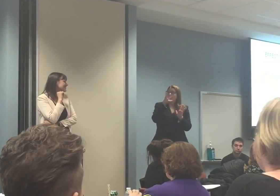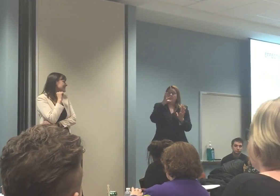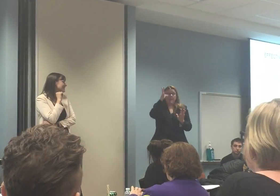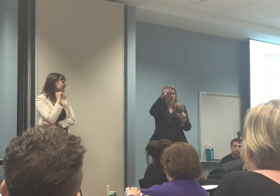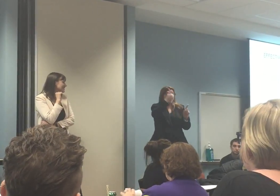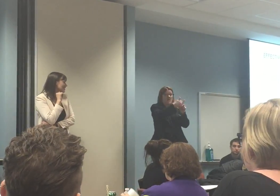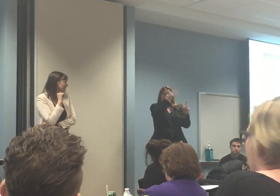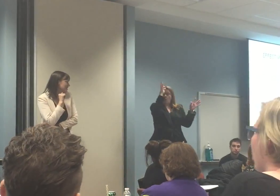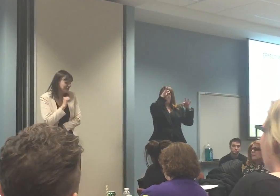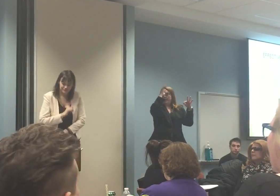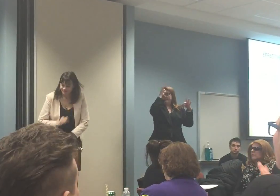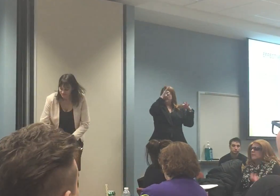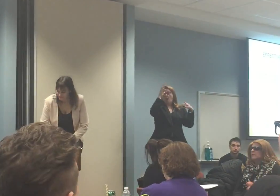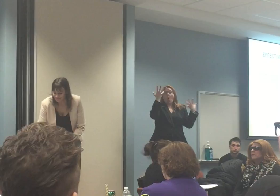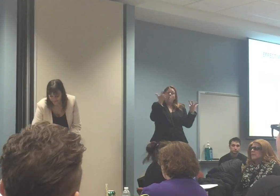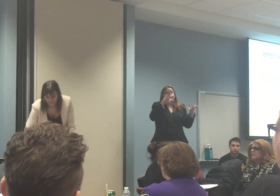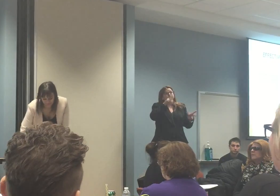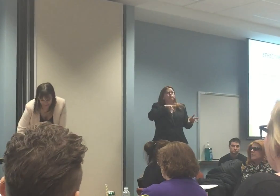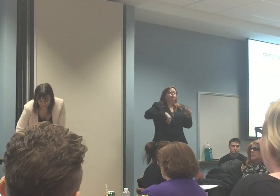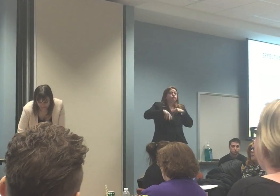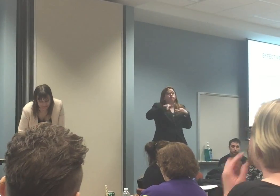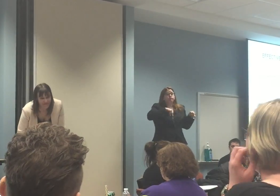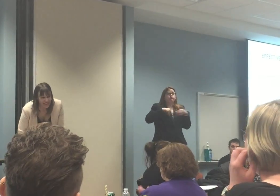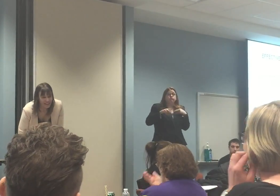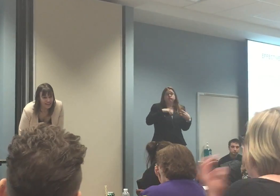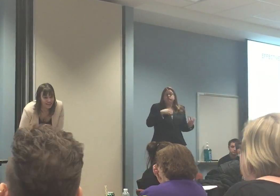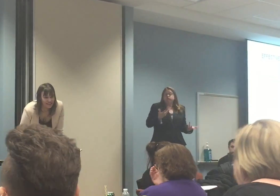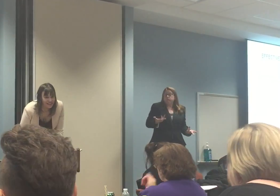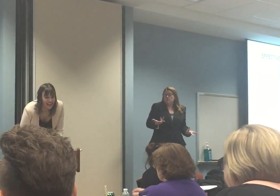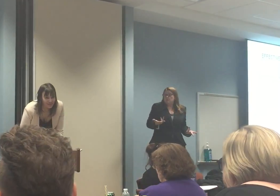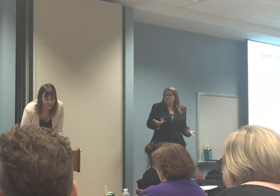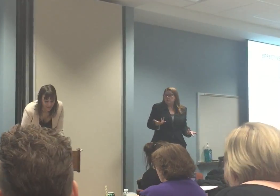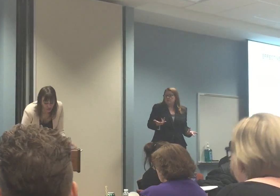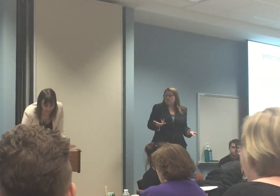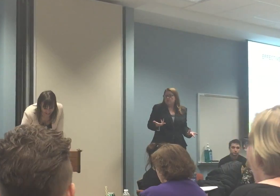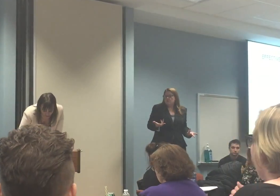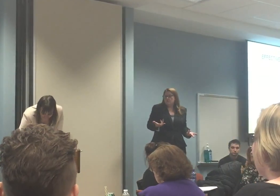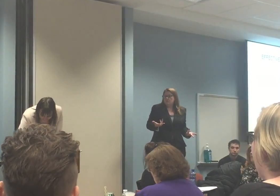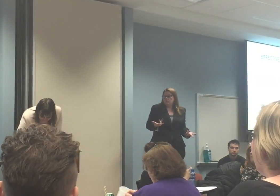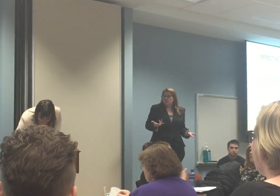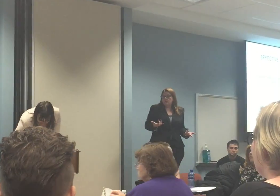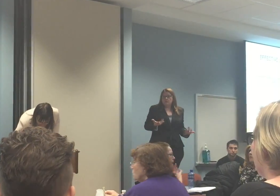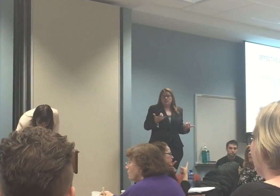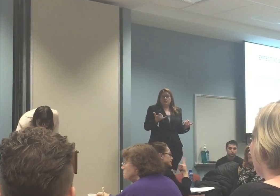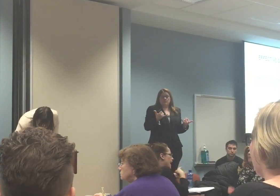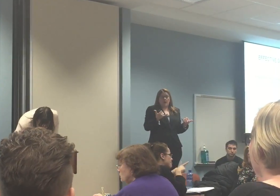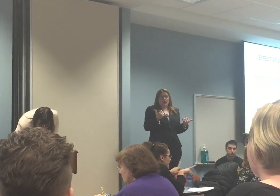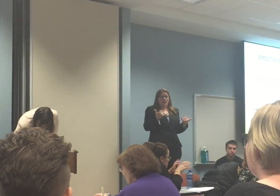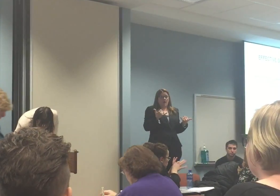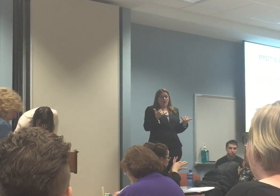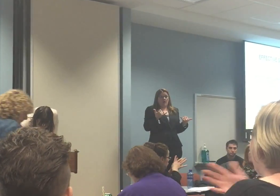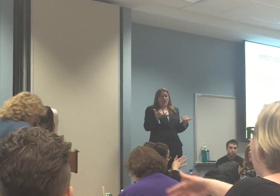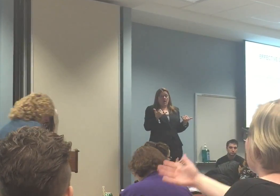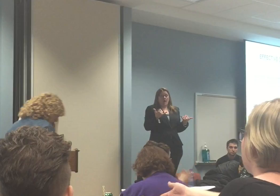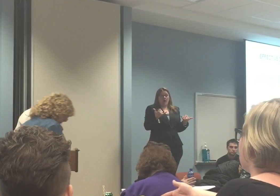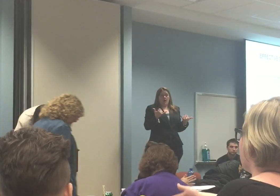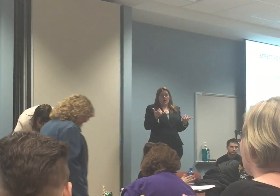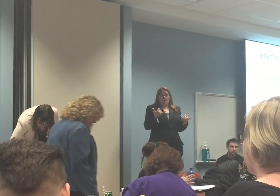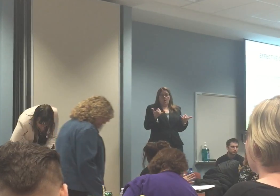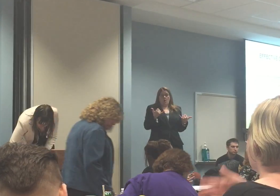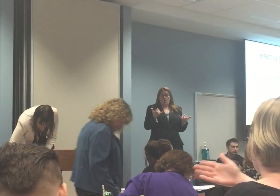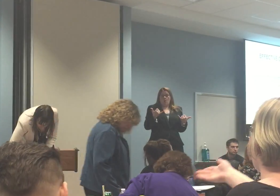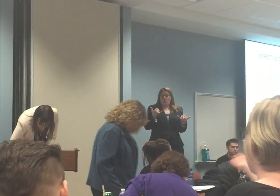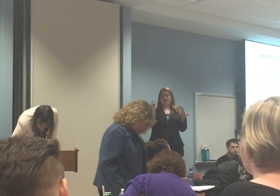is clueless and is like, oh yeah, okay, sure, yeah, fine. Now, now the IEP